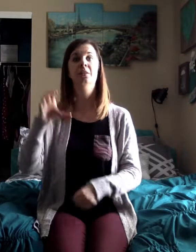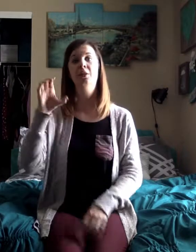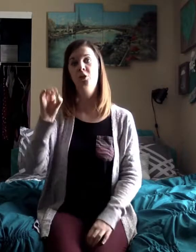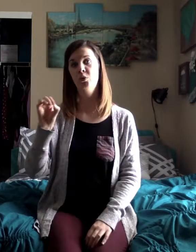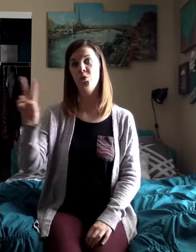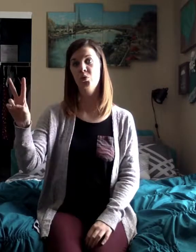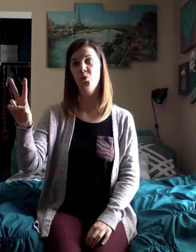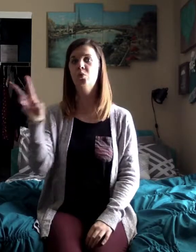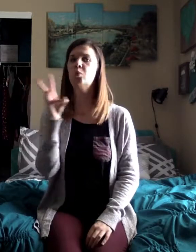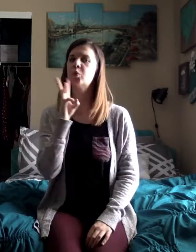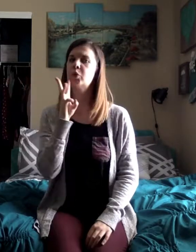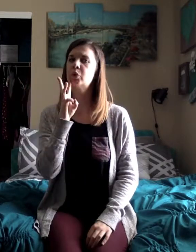and water.